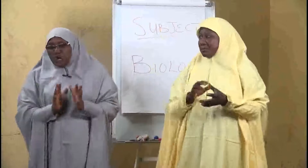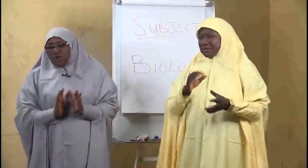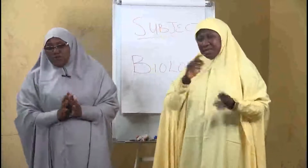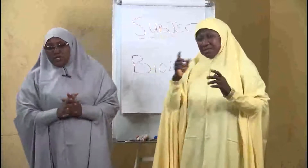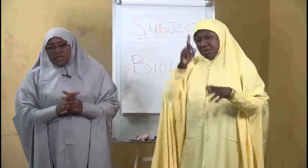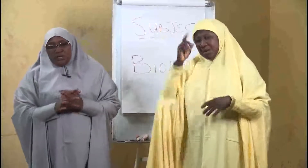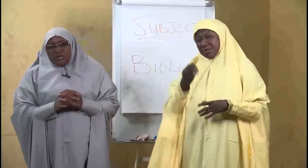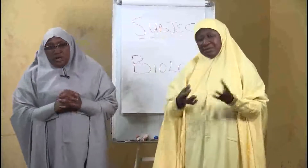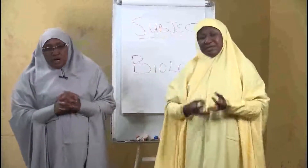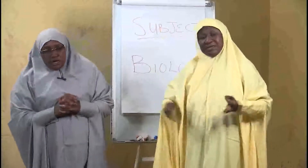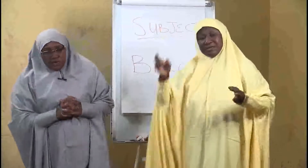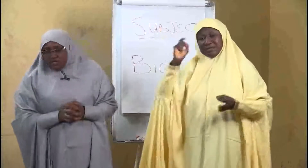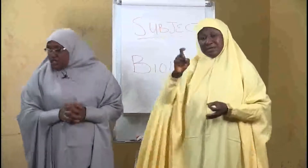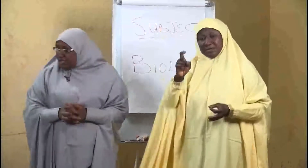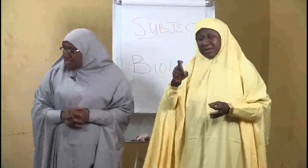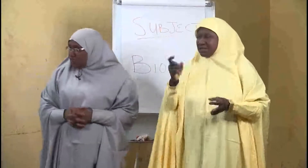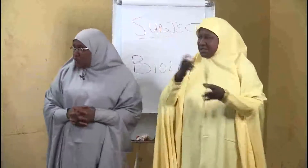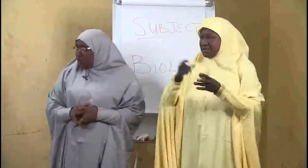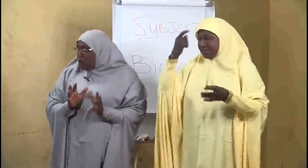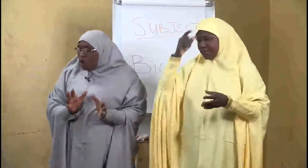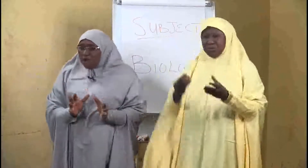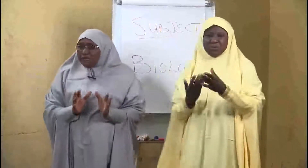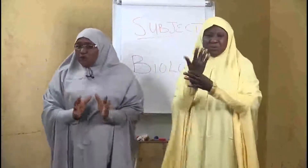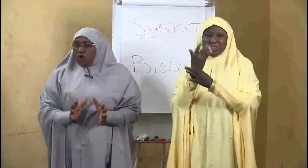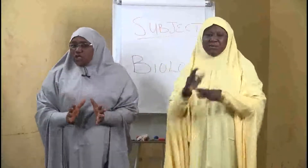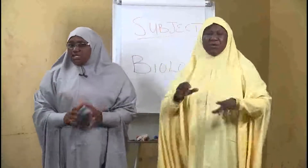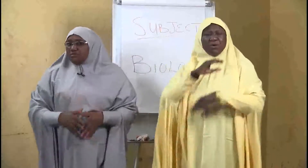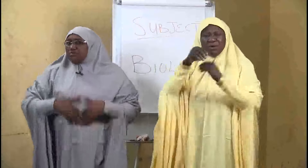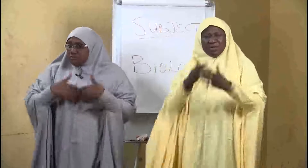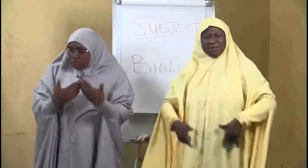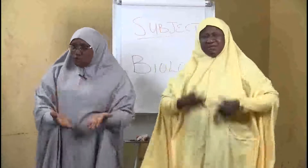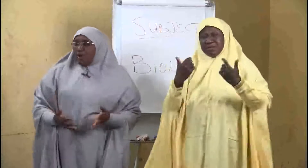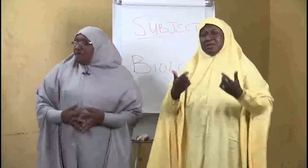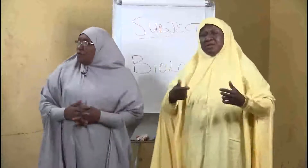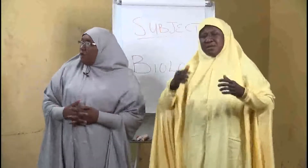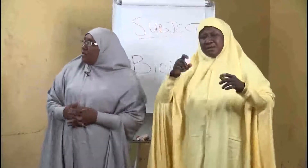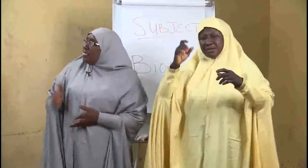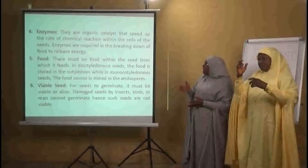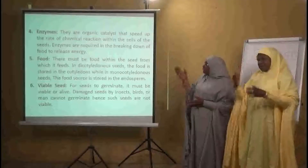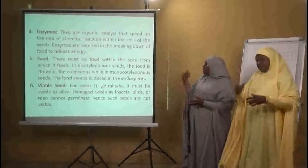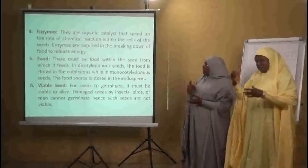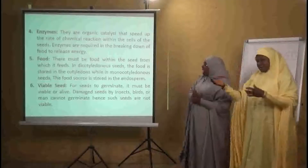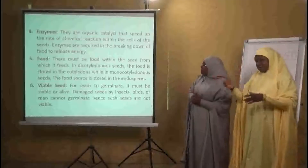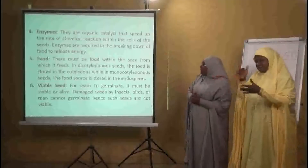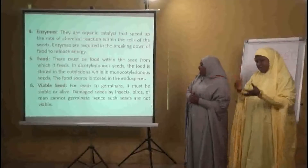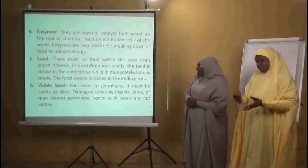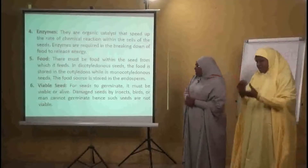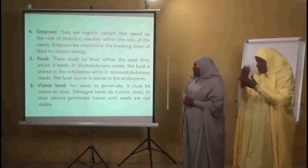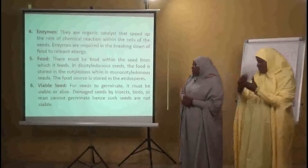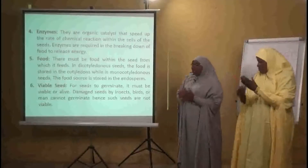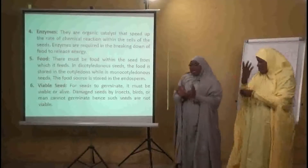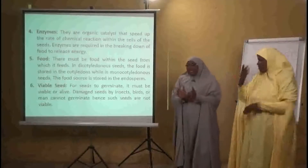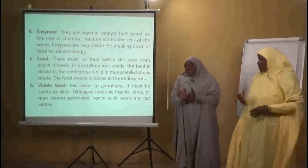is one of the conditions necessary for all living organisms to perform well. Then we have